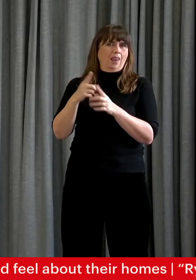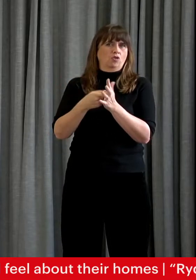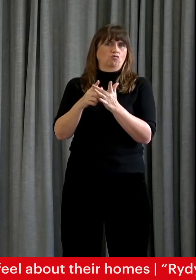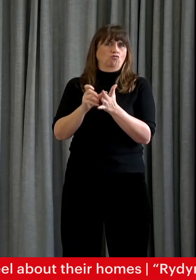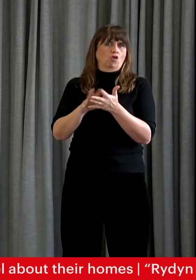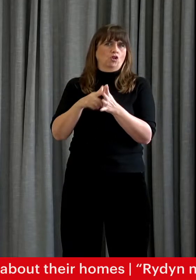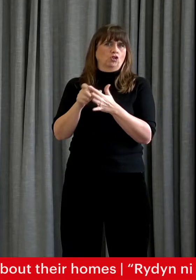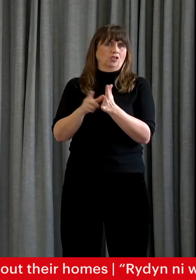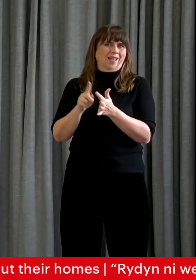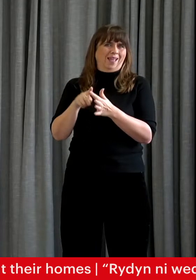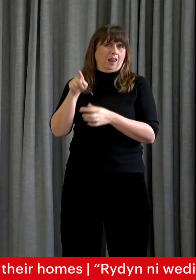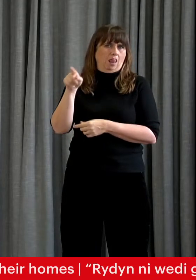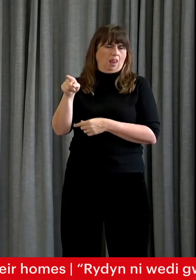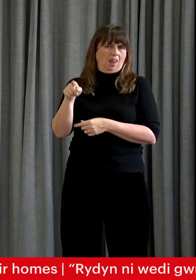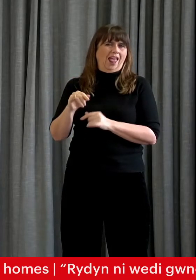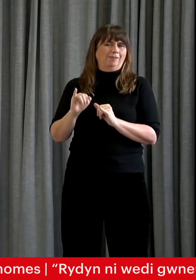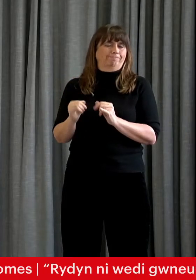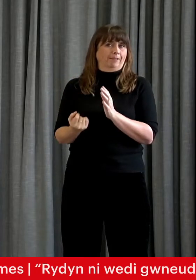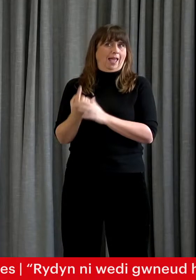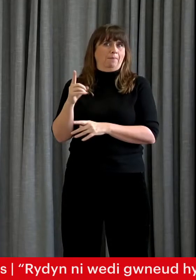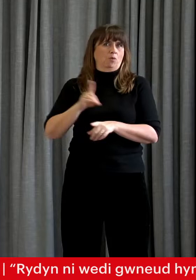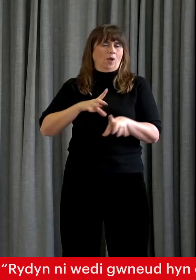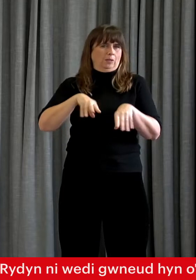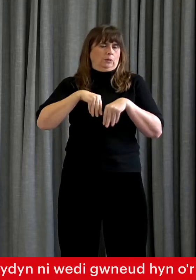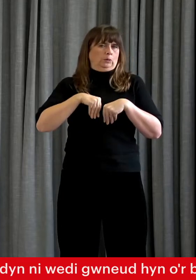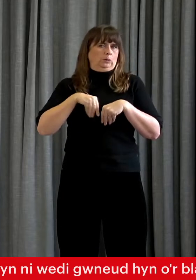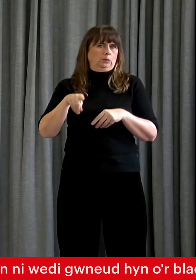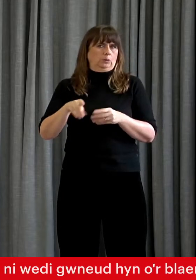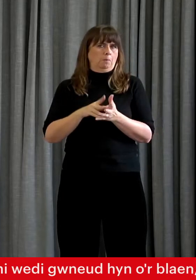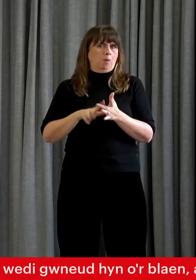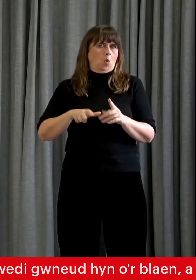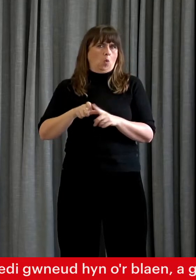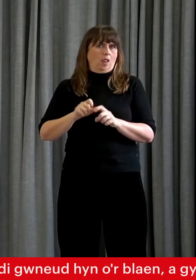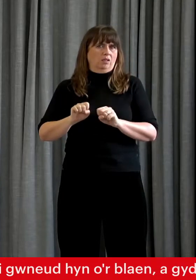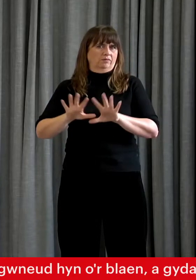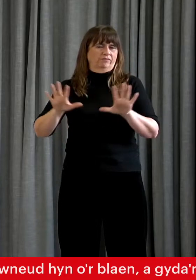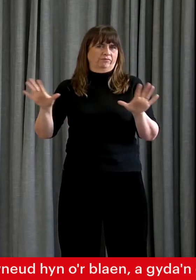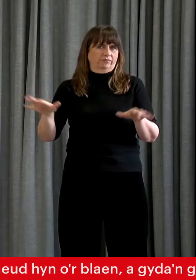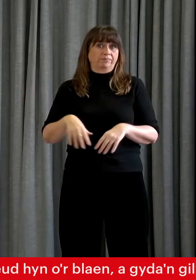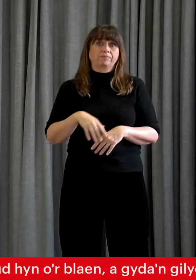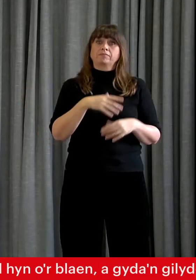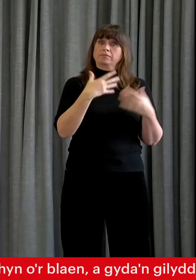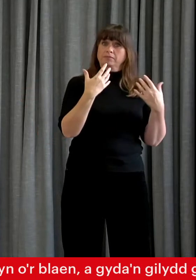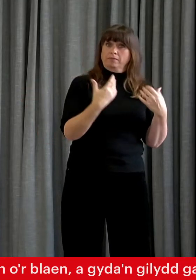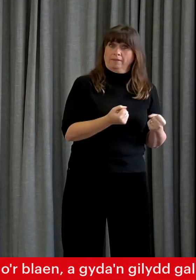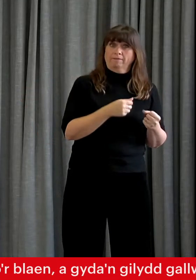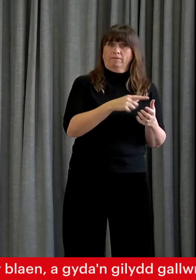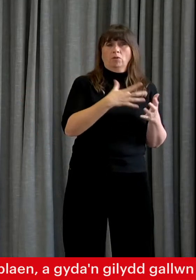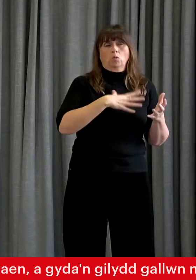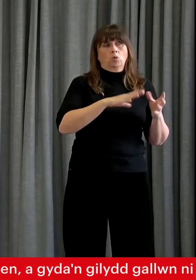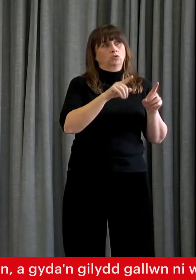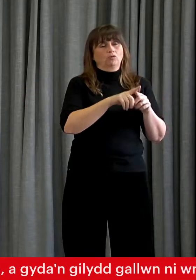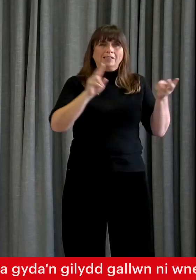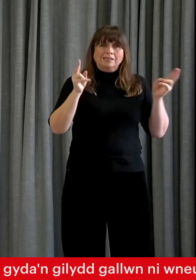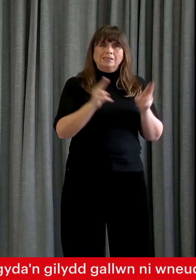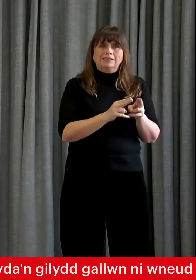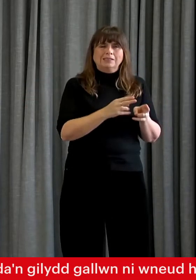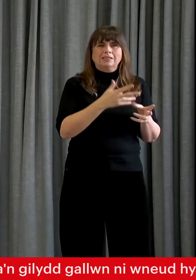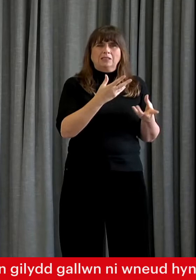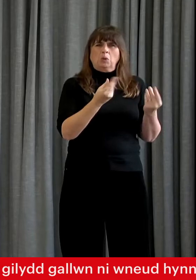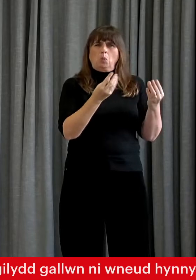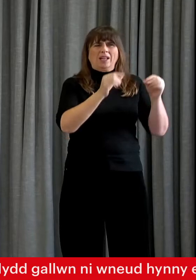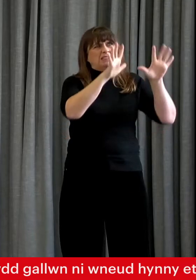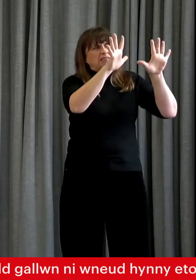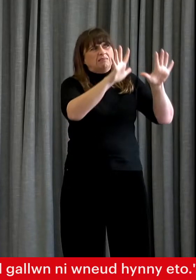requirement of social landlords that homes must be free from damp, including persistent condensation. There are 13 elements within